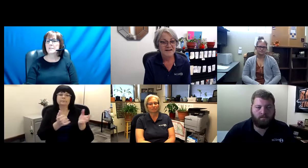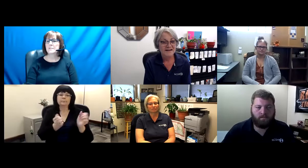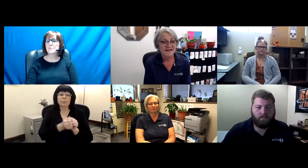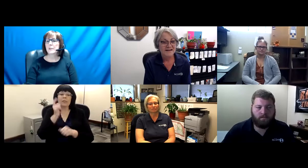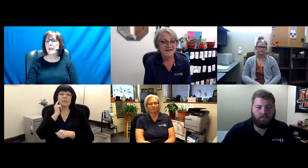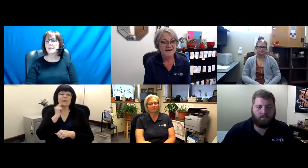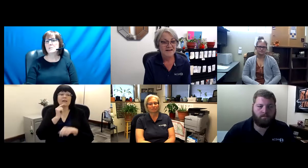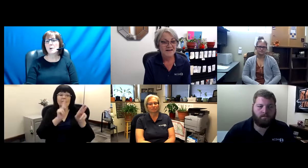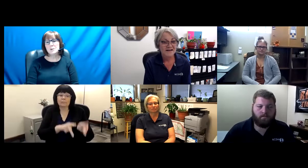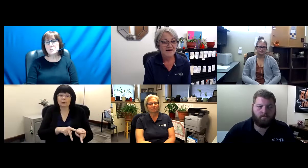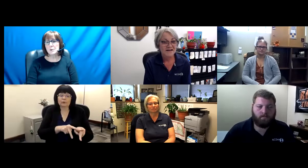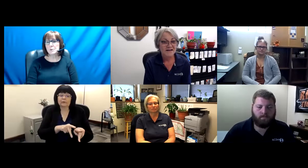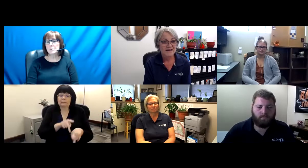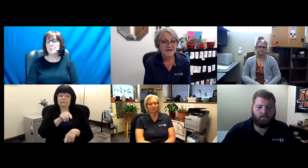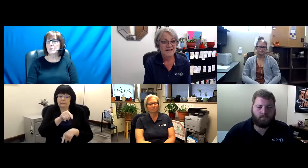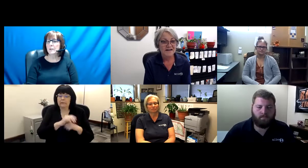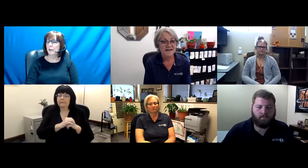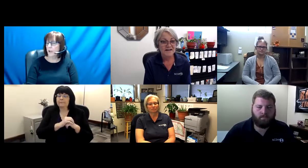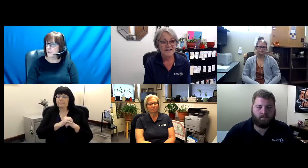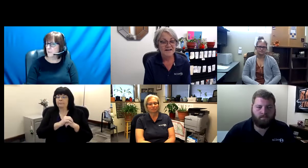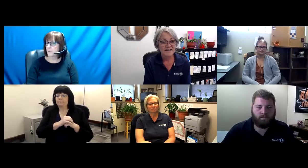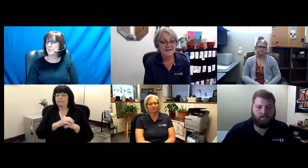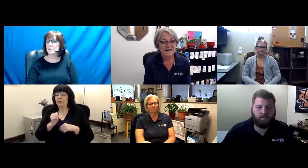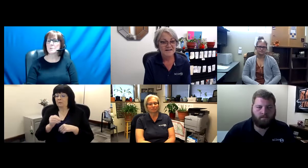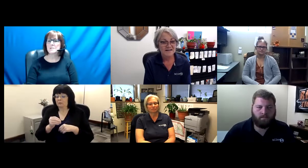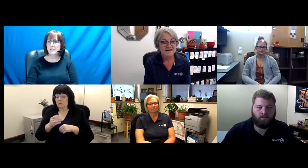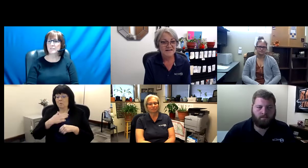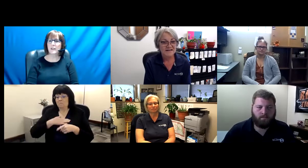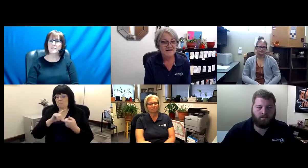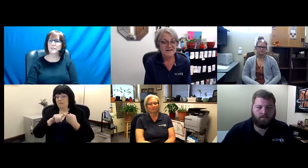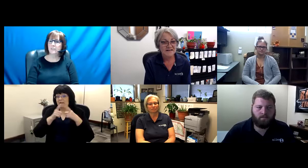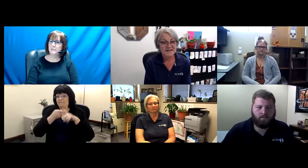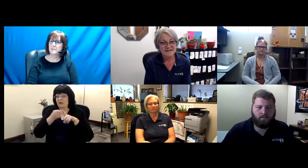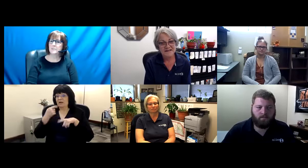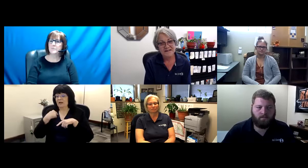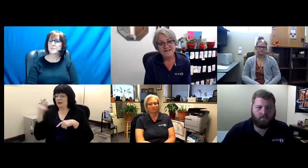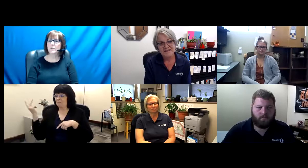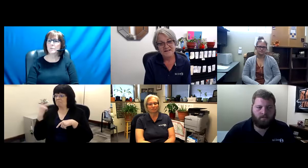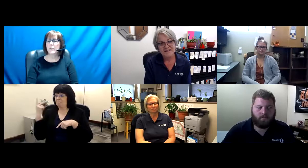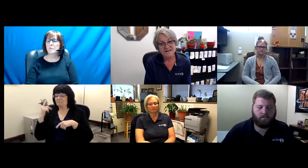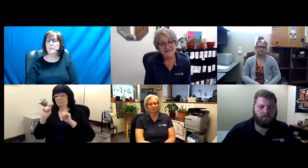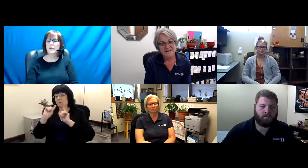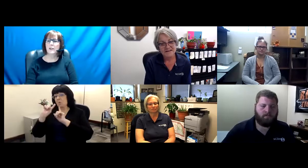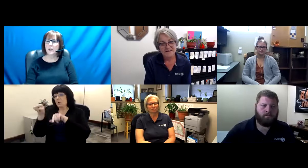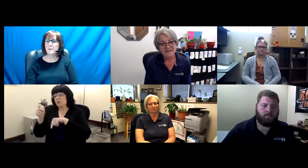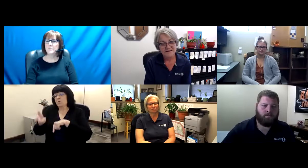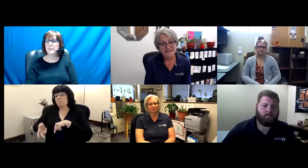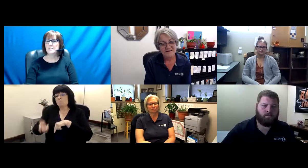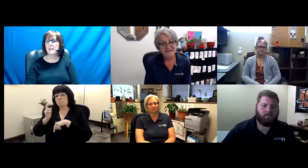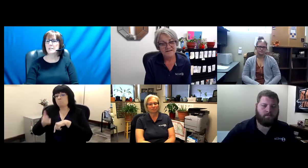We had to also interact with a person who was deaf at the event. So, my friend and I attended